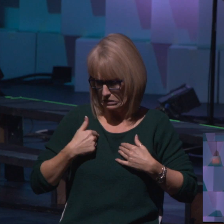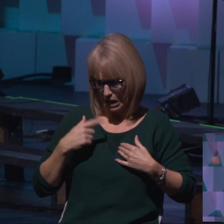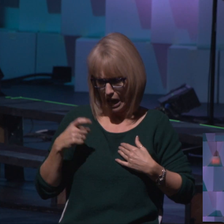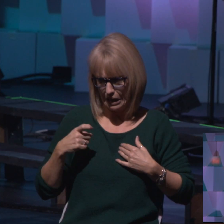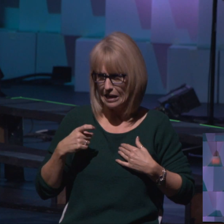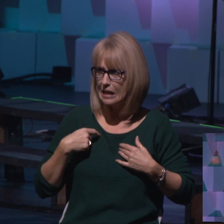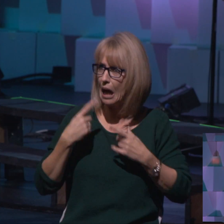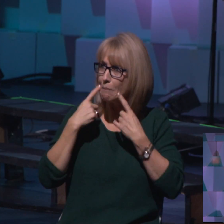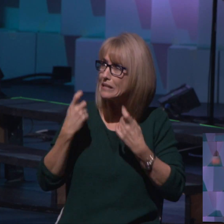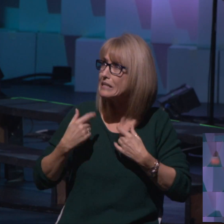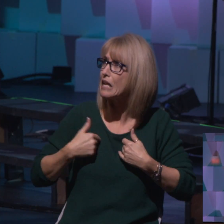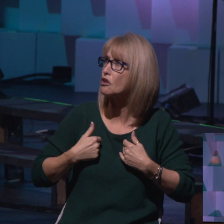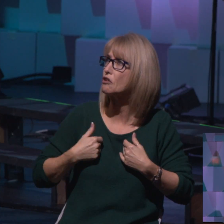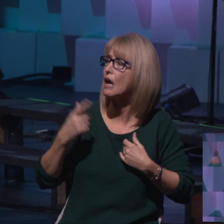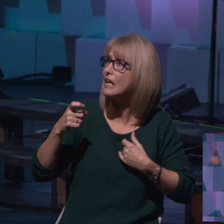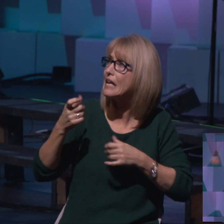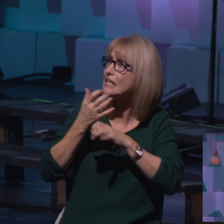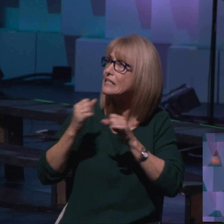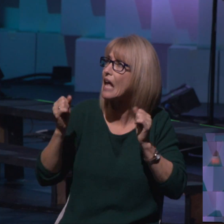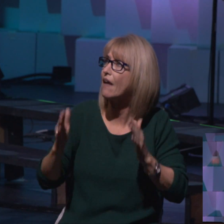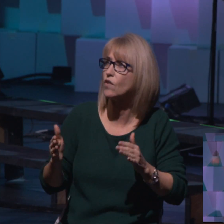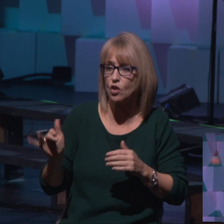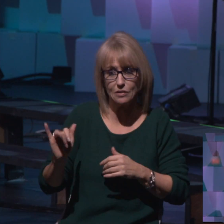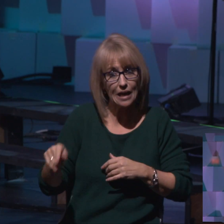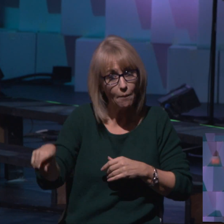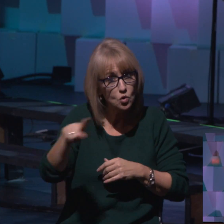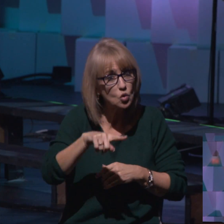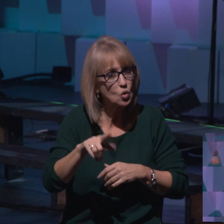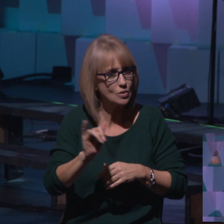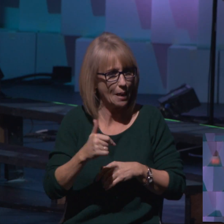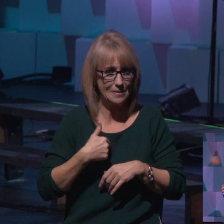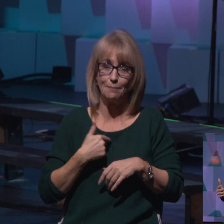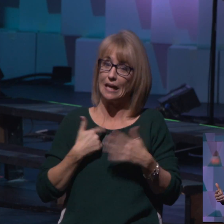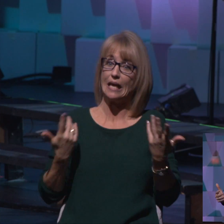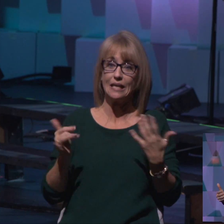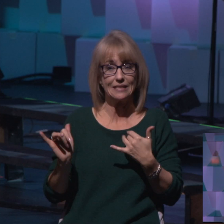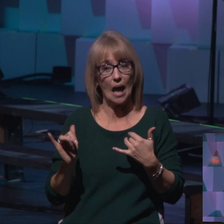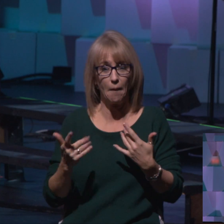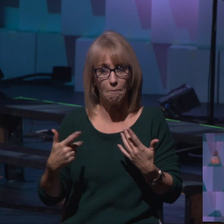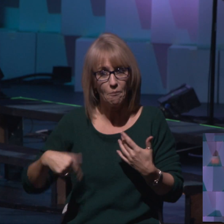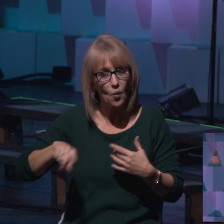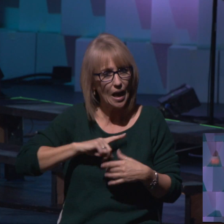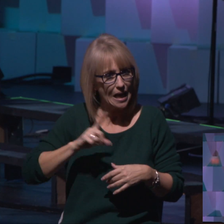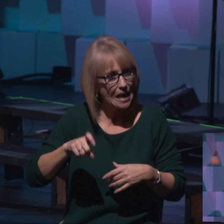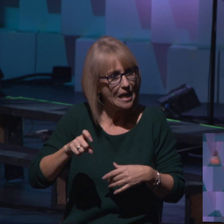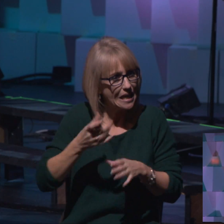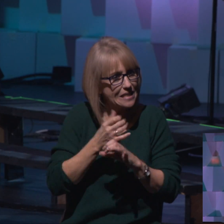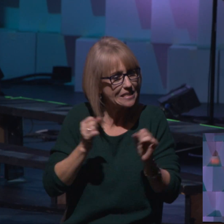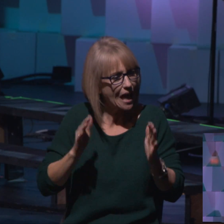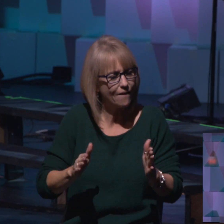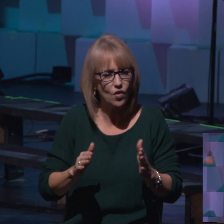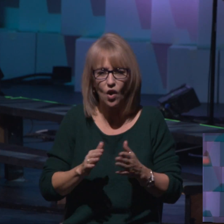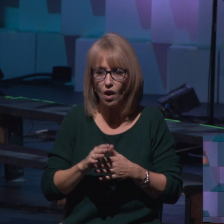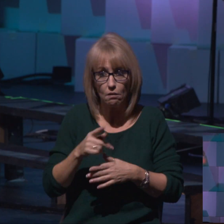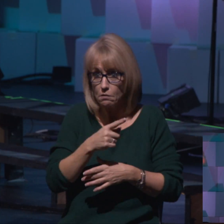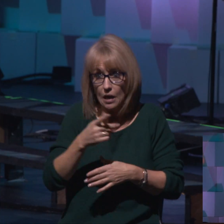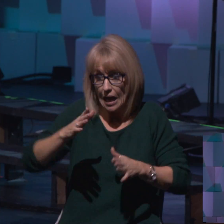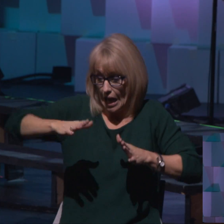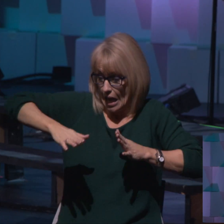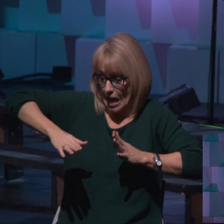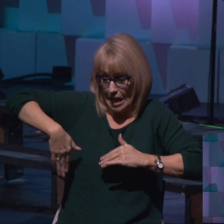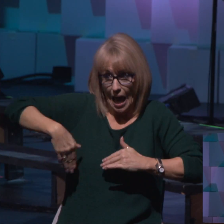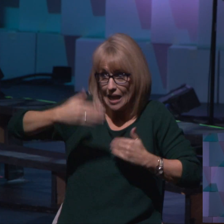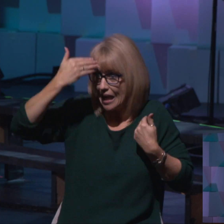just like you and I do. And so there's some traditions teach she didn't need that, but the Bible, by her own very words,